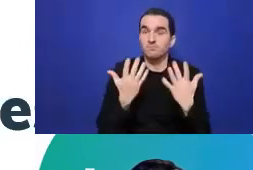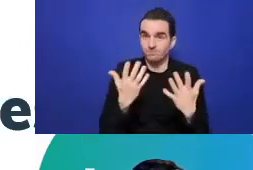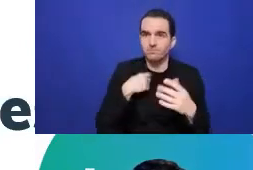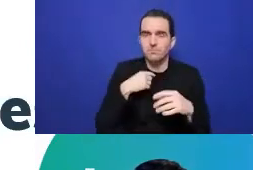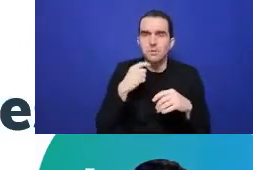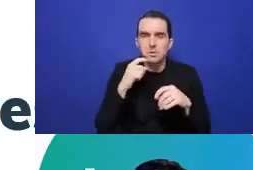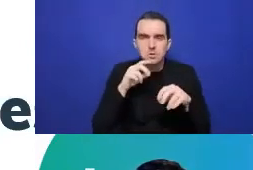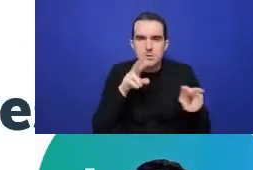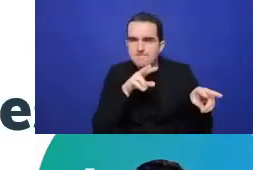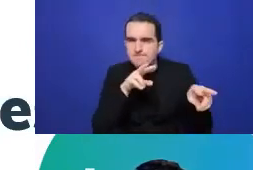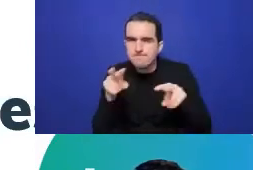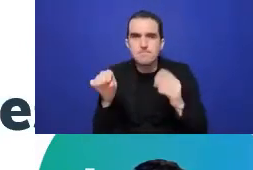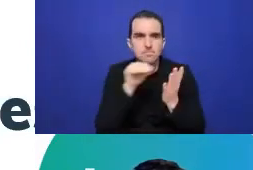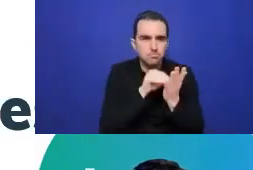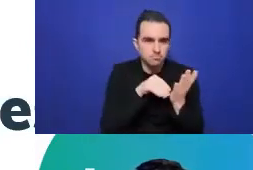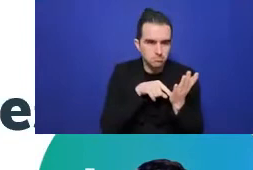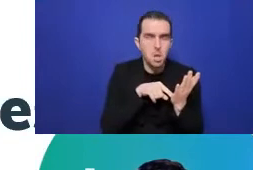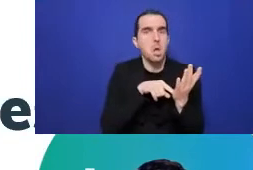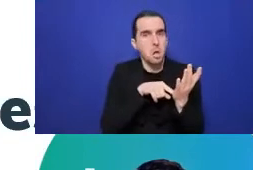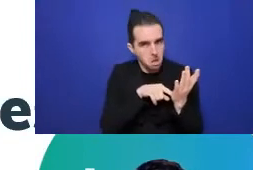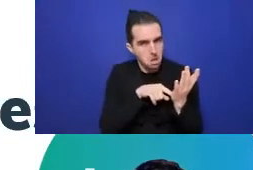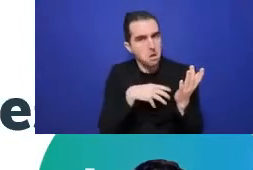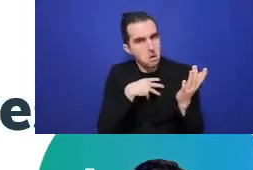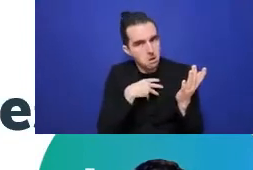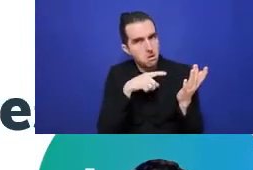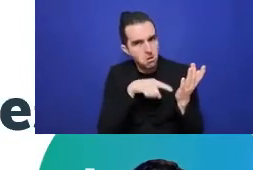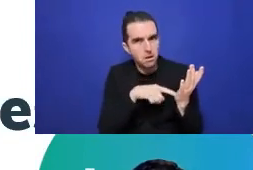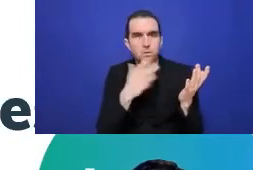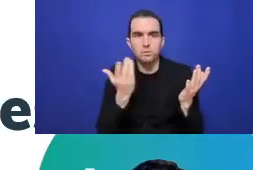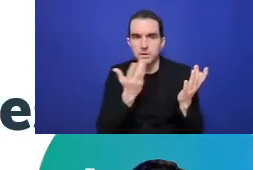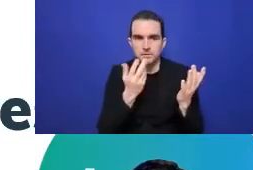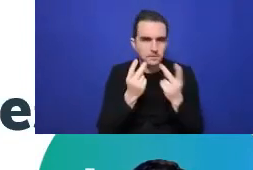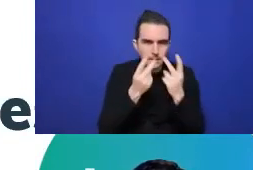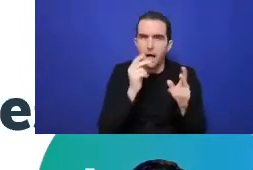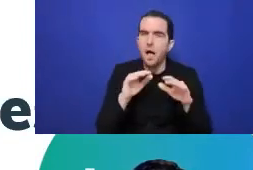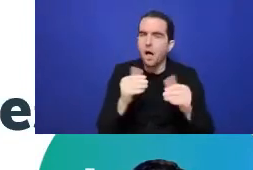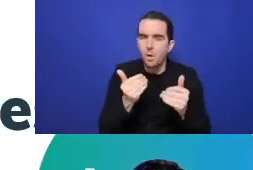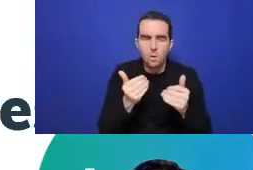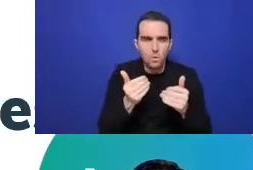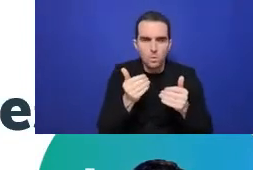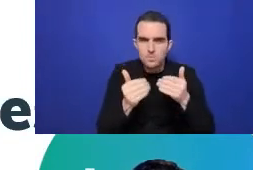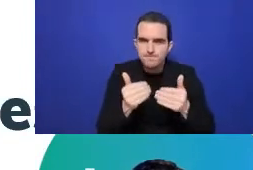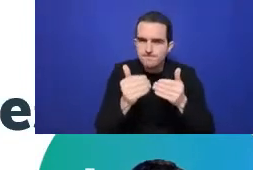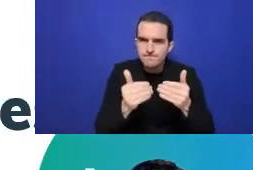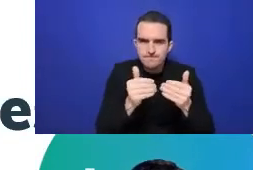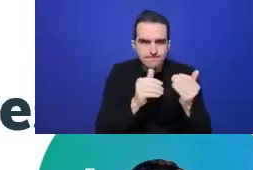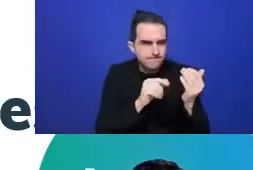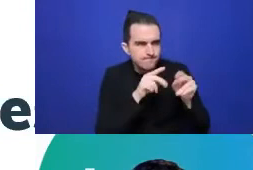the accountability mechanism on UHC. So we reviewed the Bureau International